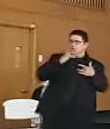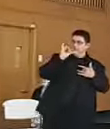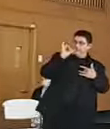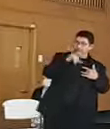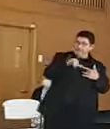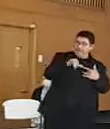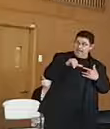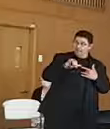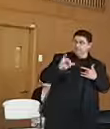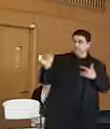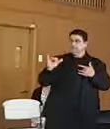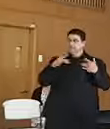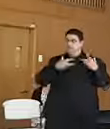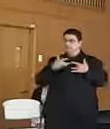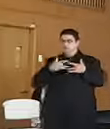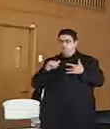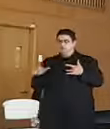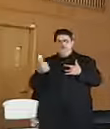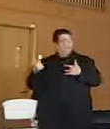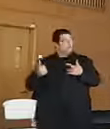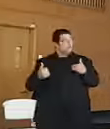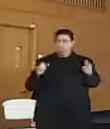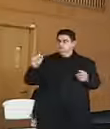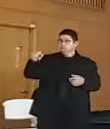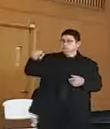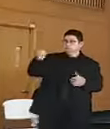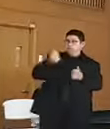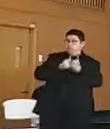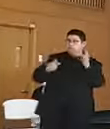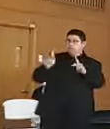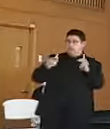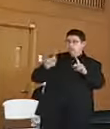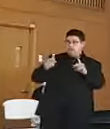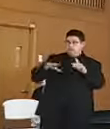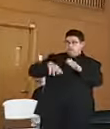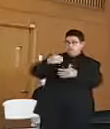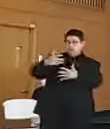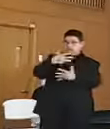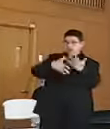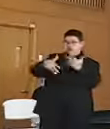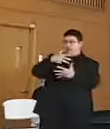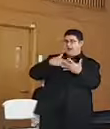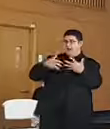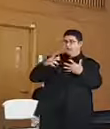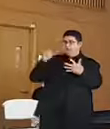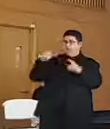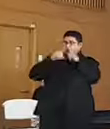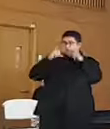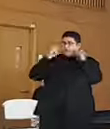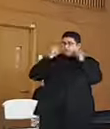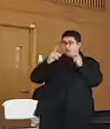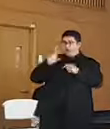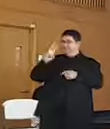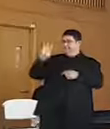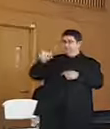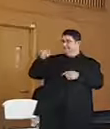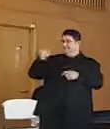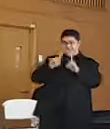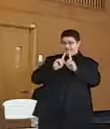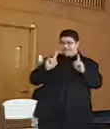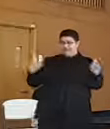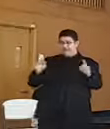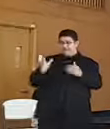are school zone? Yeah, anybody out in the crowd should have a mask on. 6 feet away, and wear a mask.